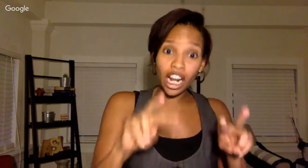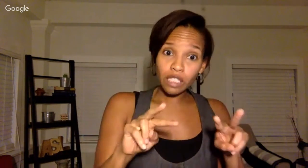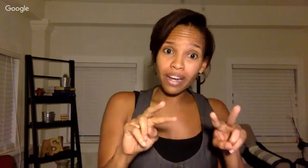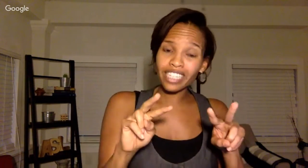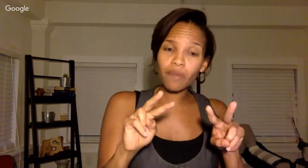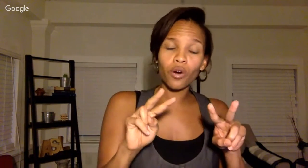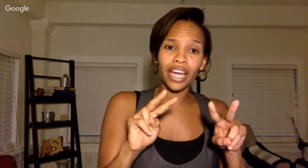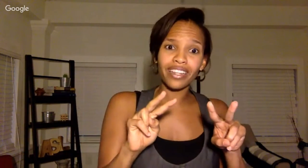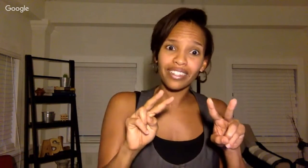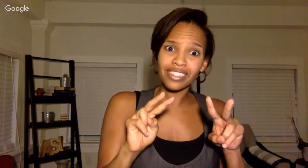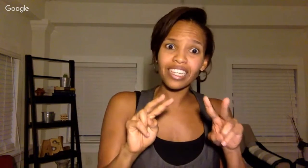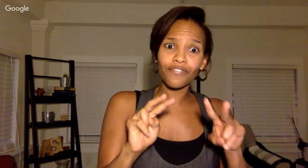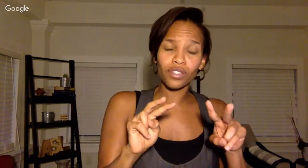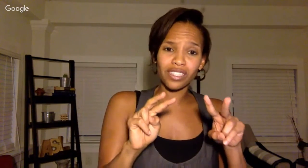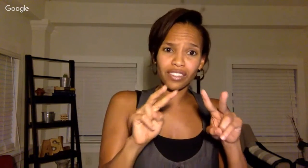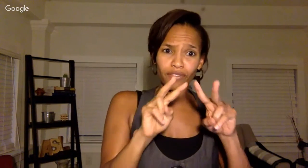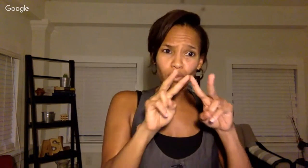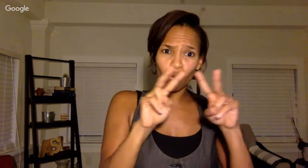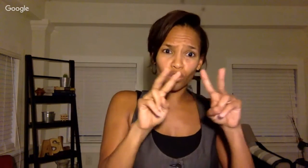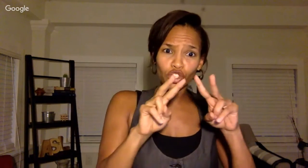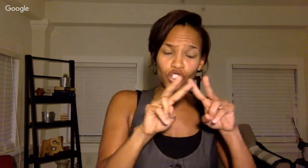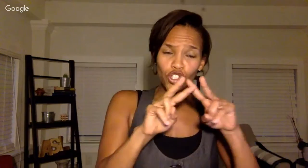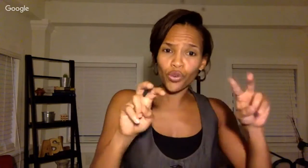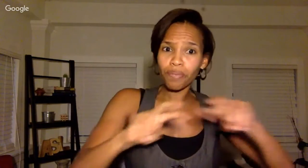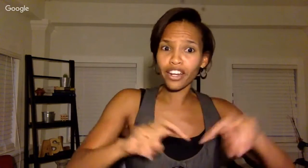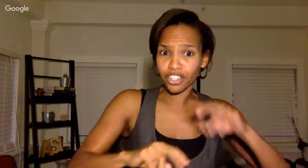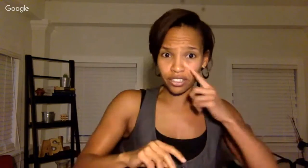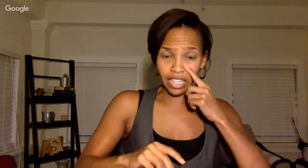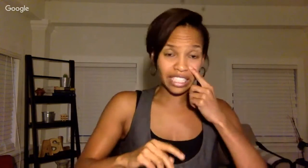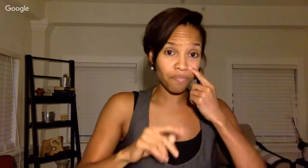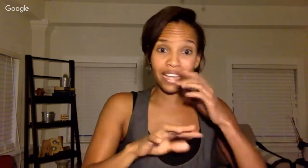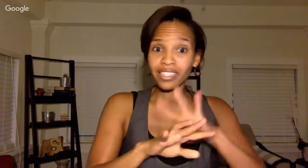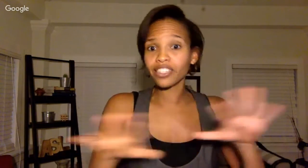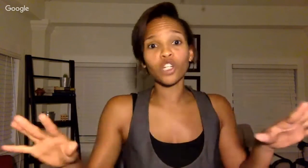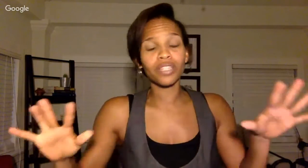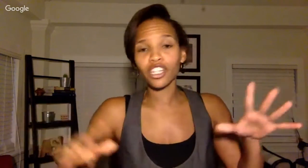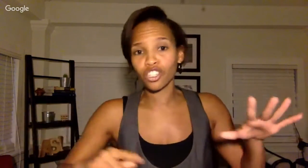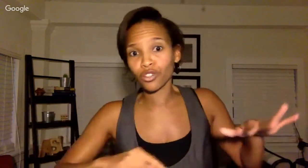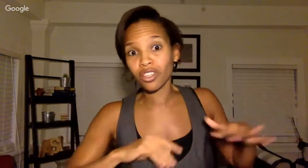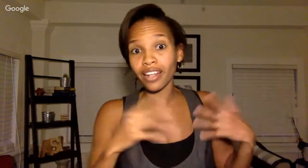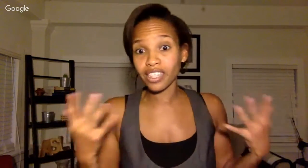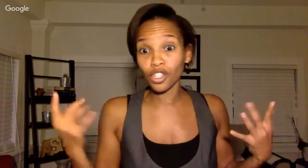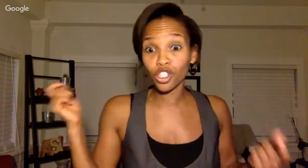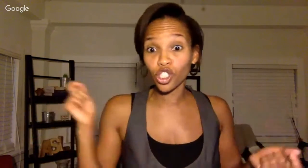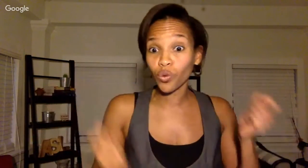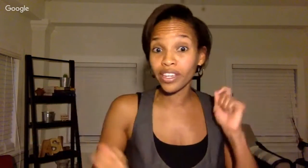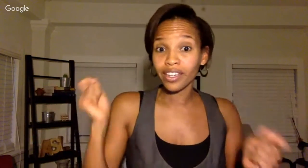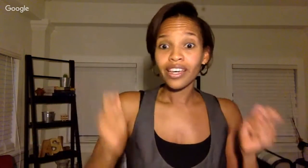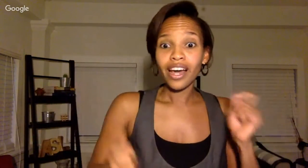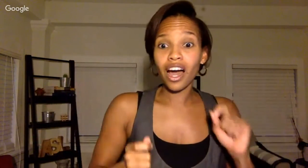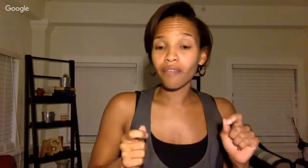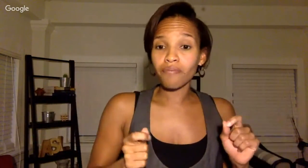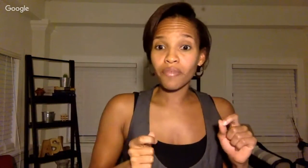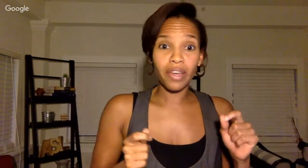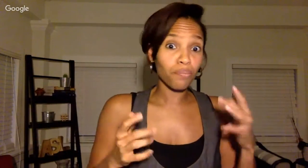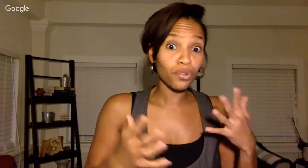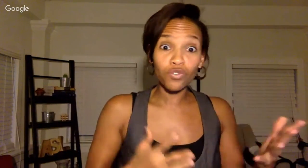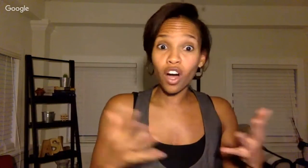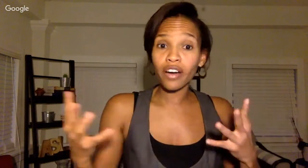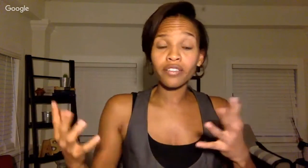my demo and then do it better. That's a basic interpretation. There's lots that you could tweak, improve on,